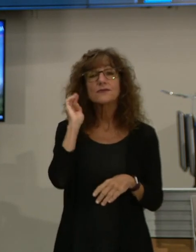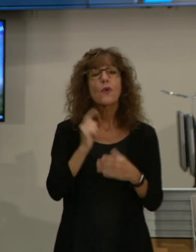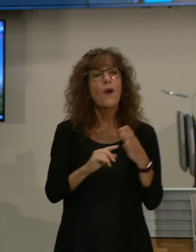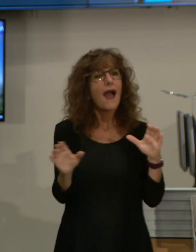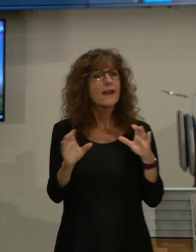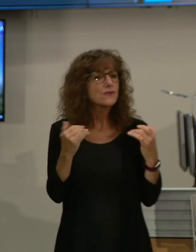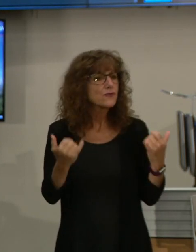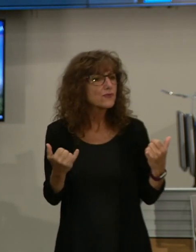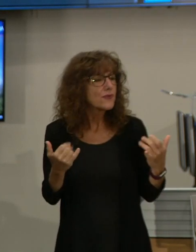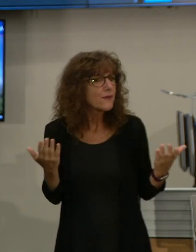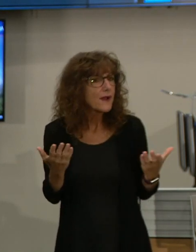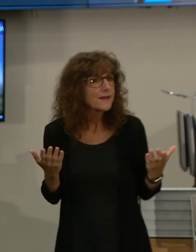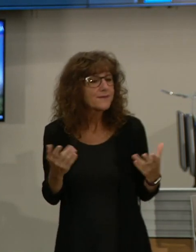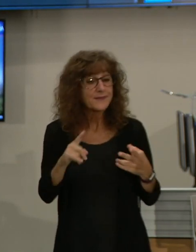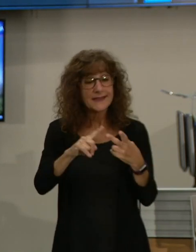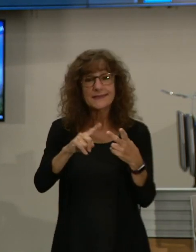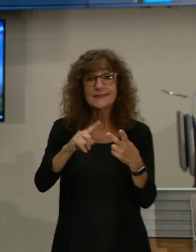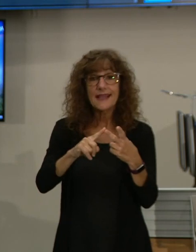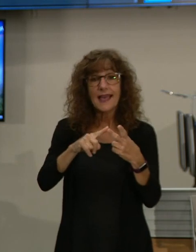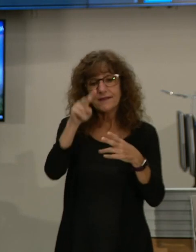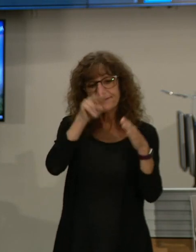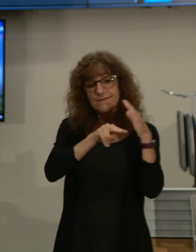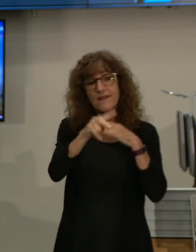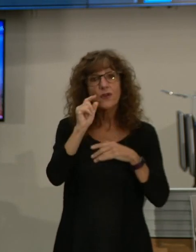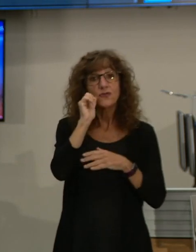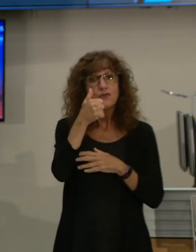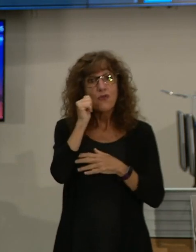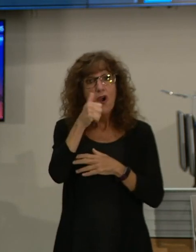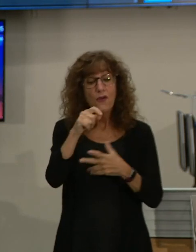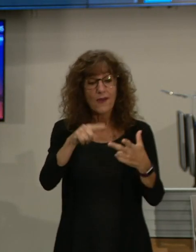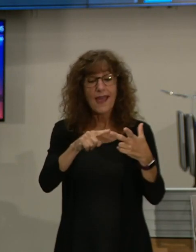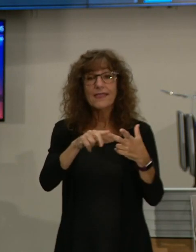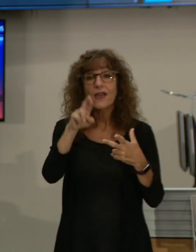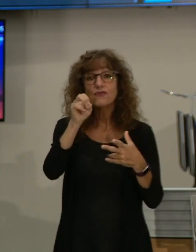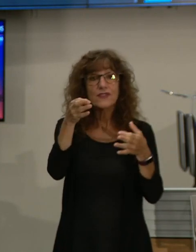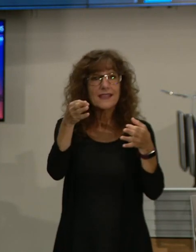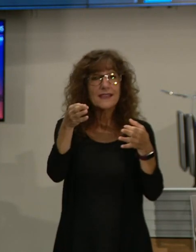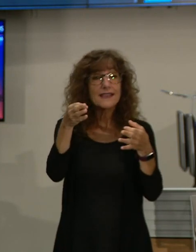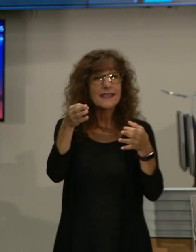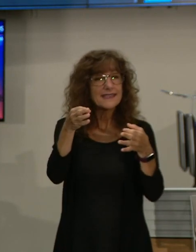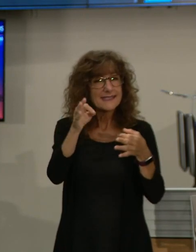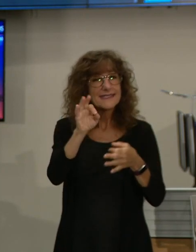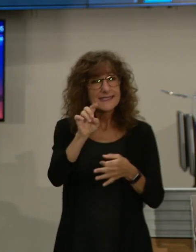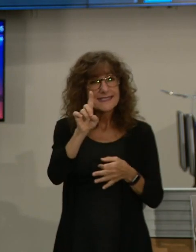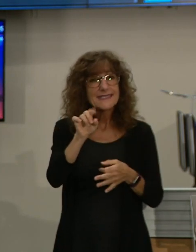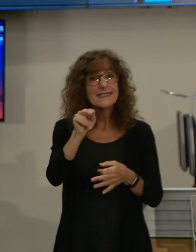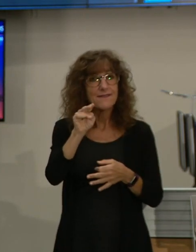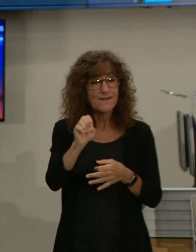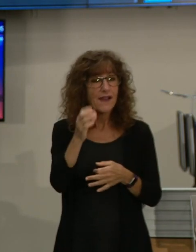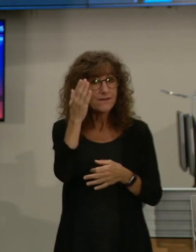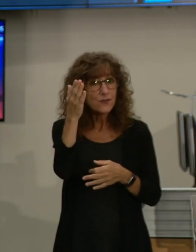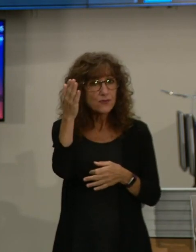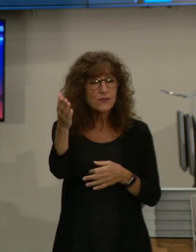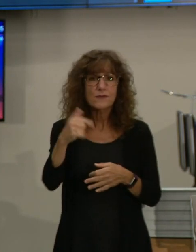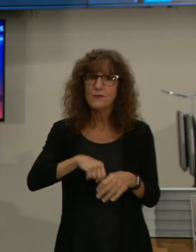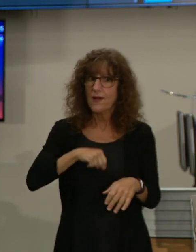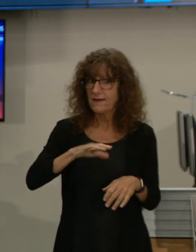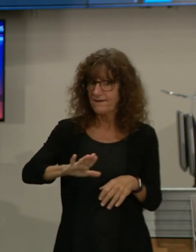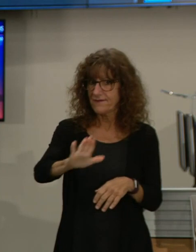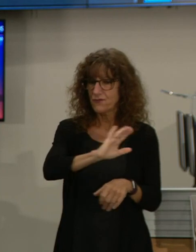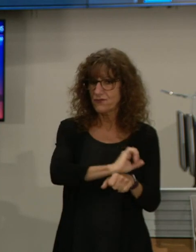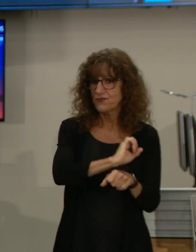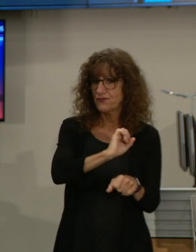take today? The second is visions for tomorrow, and then a redefined future. And so I am so proud of the work of our task force